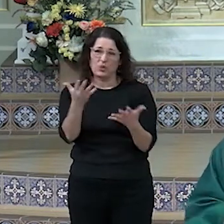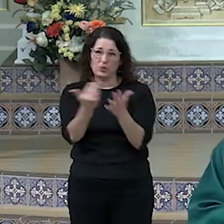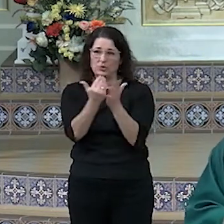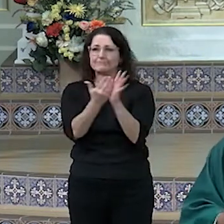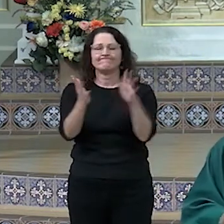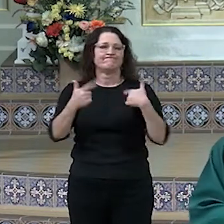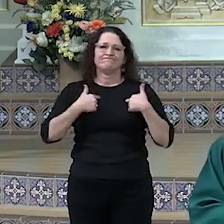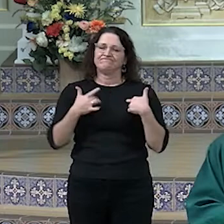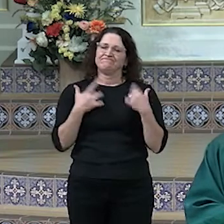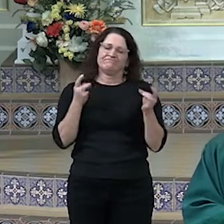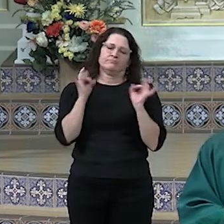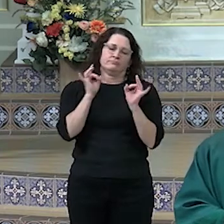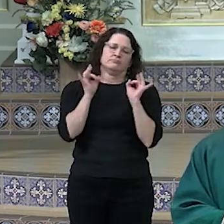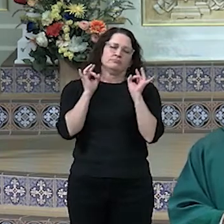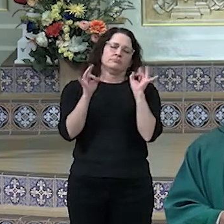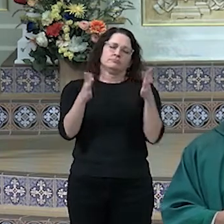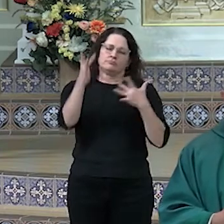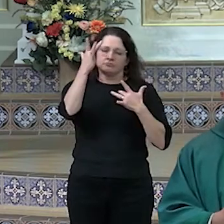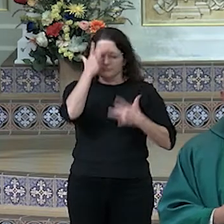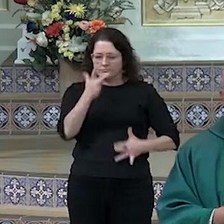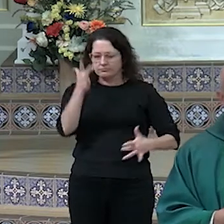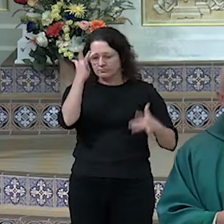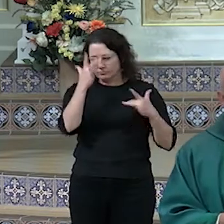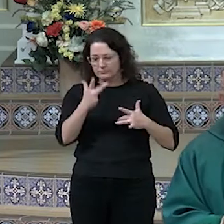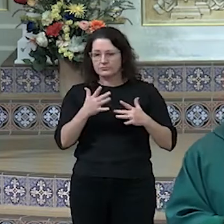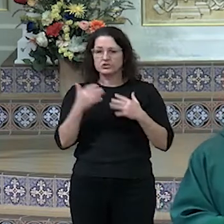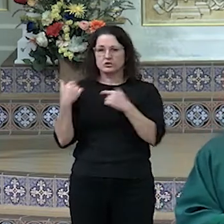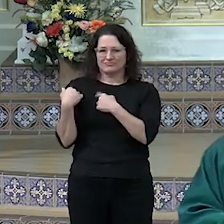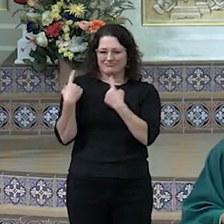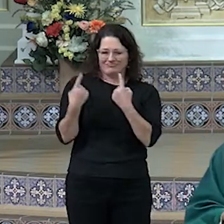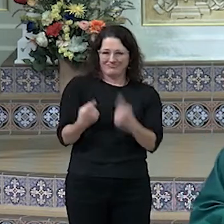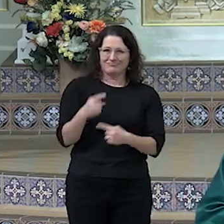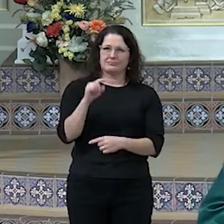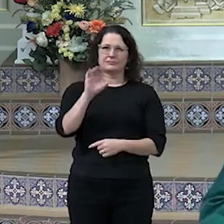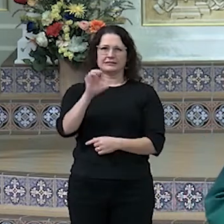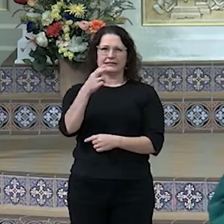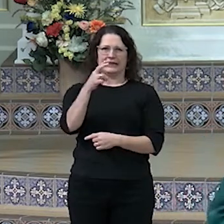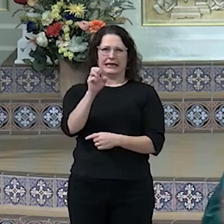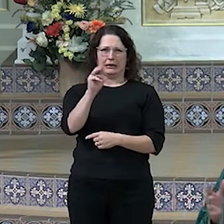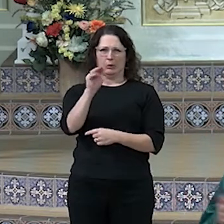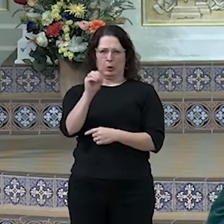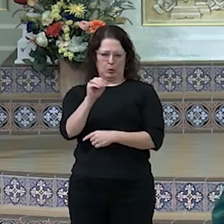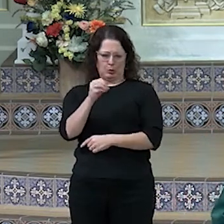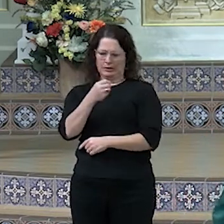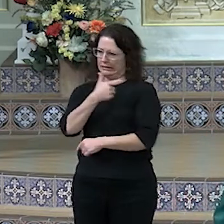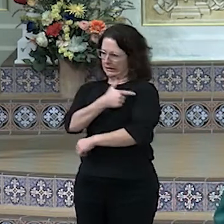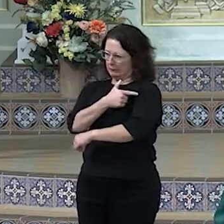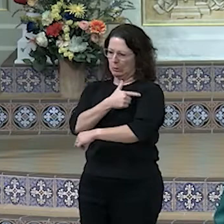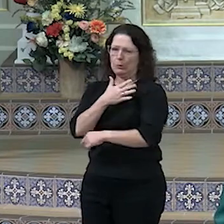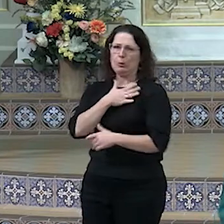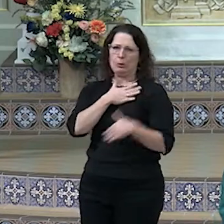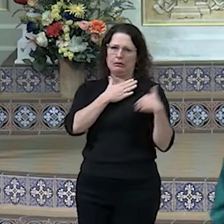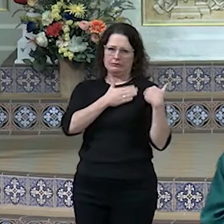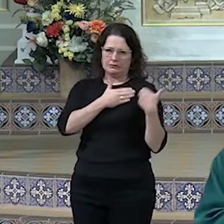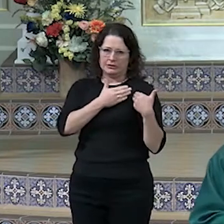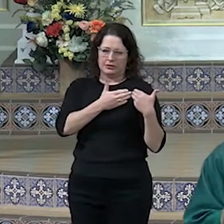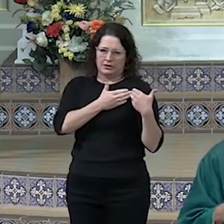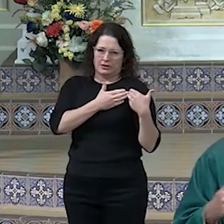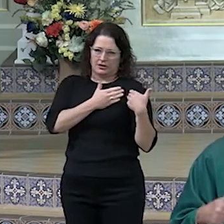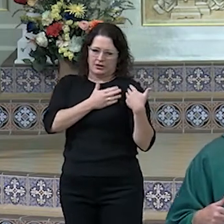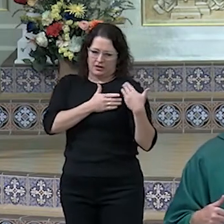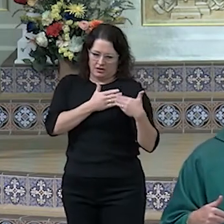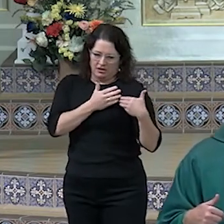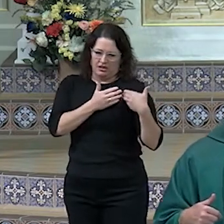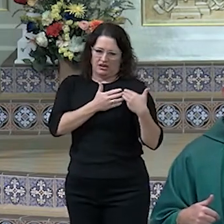weekend. The longer I go through these chemo treatments, the longer I